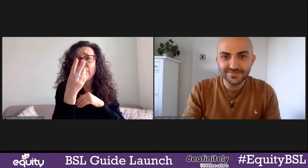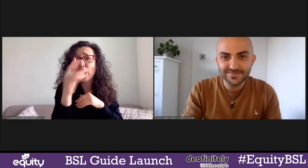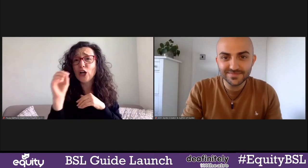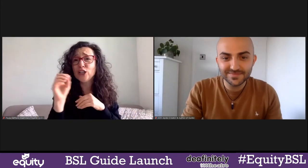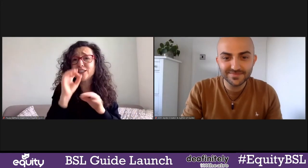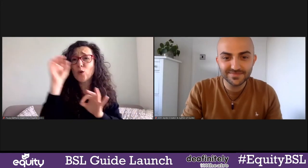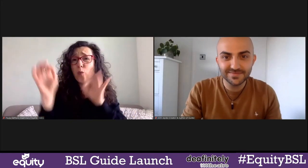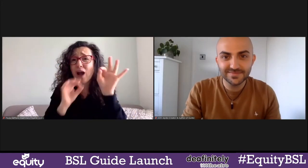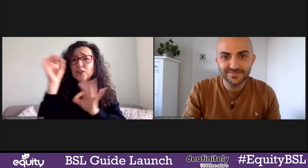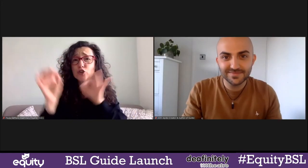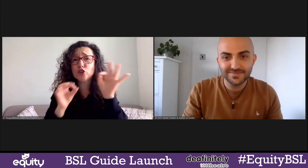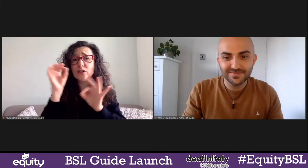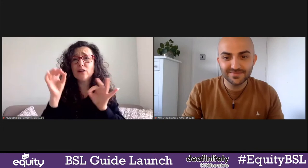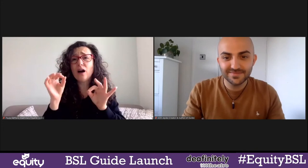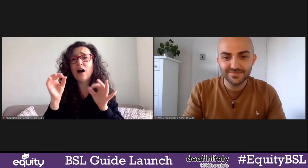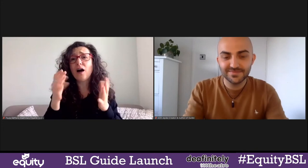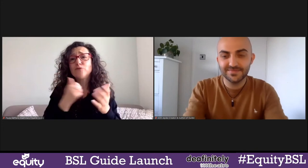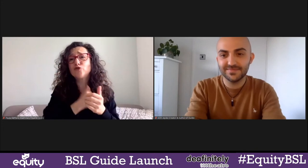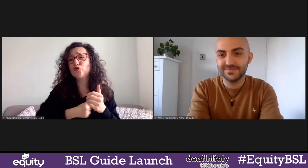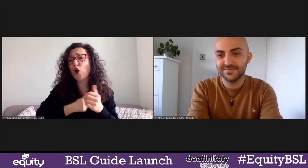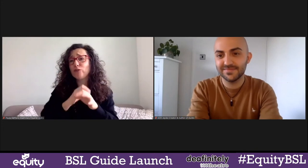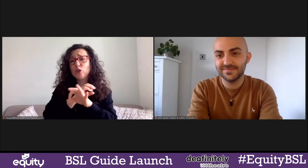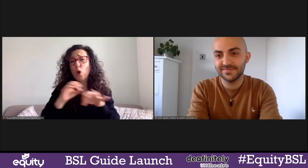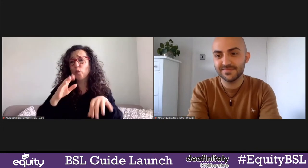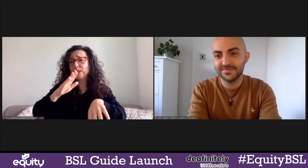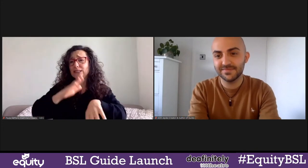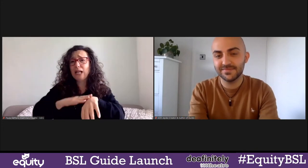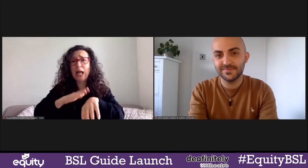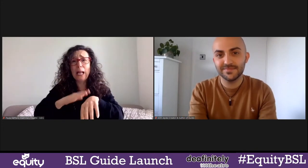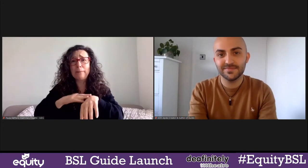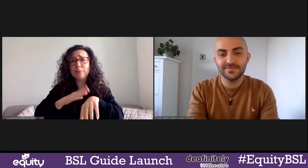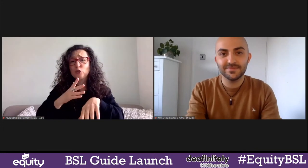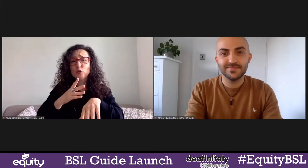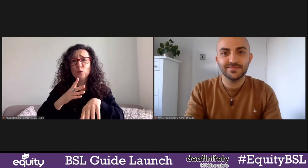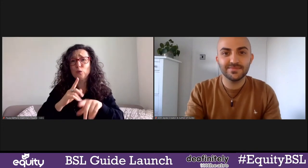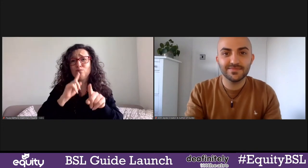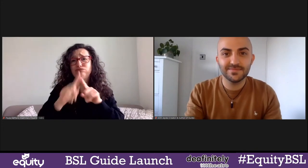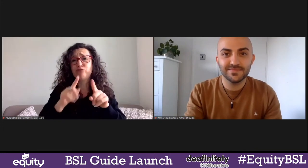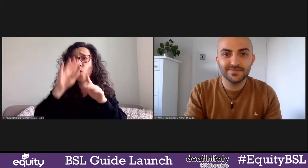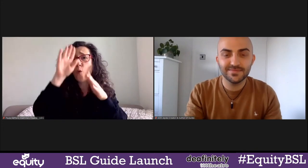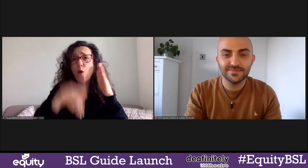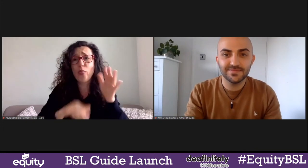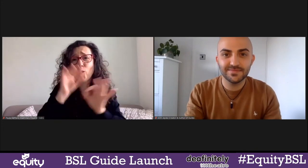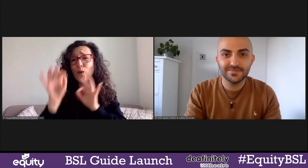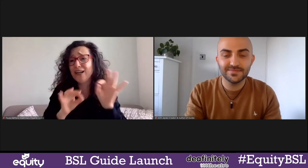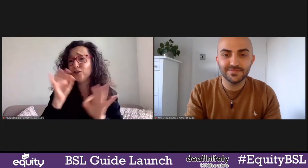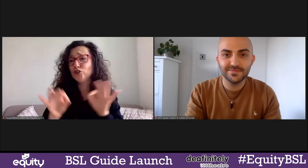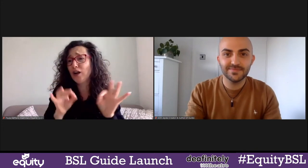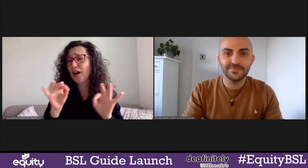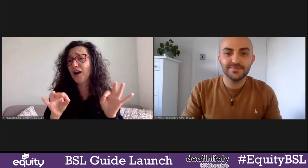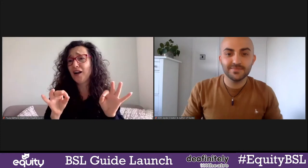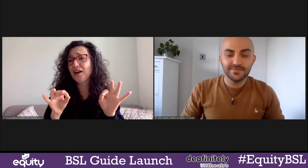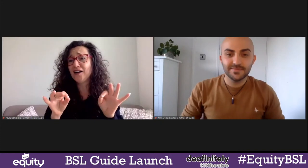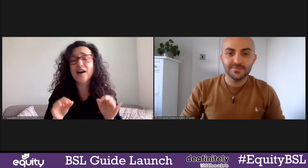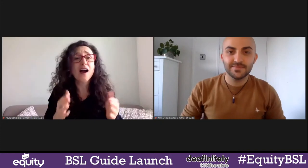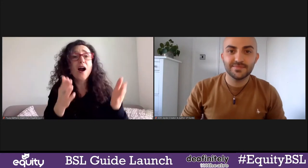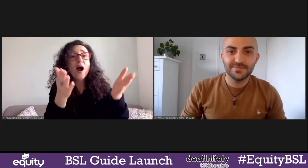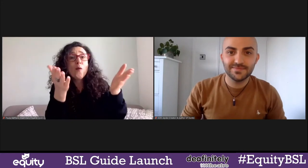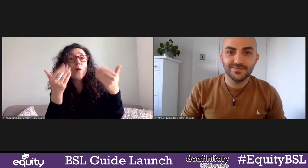And we've had over 30 questions, and I'm so sorry that in our time slot, we weren't able to answer all of